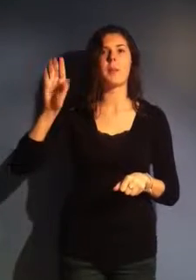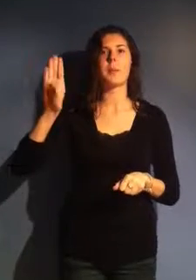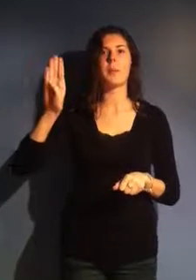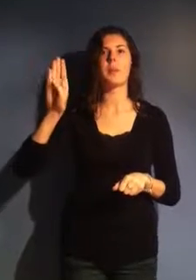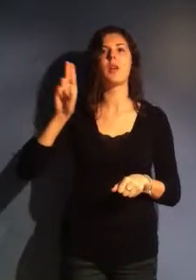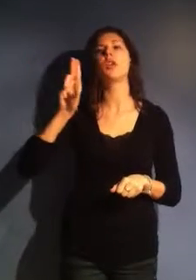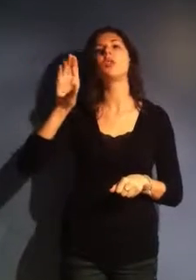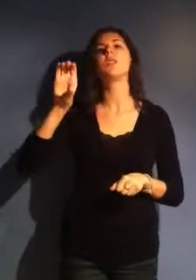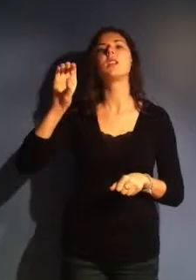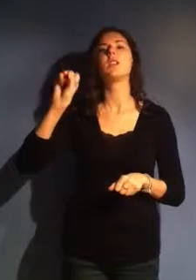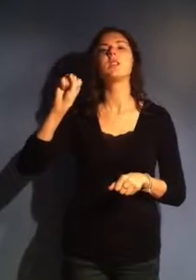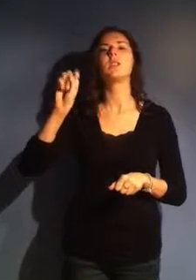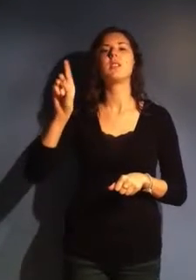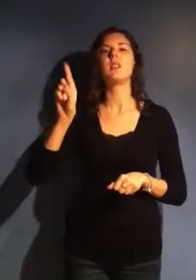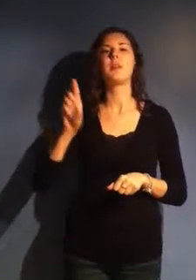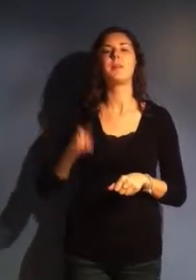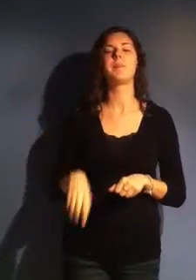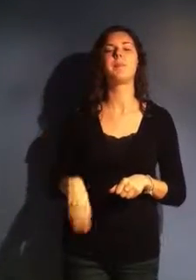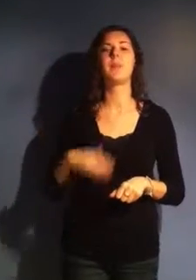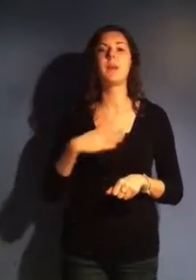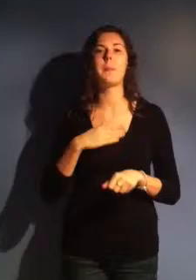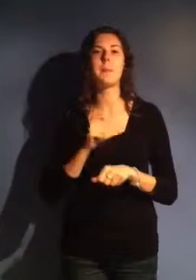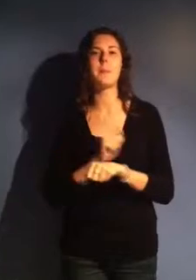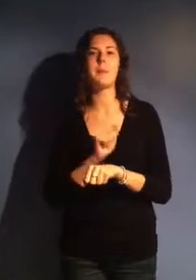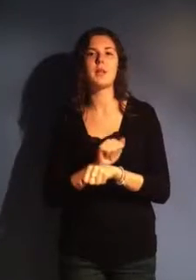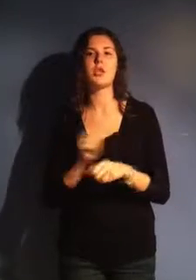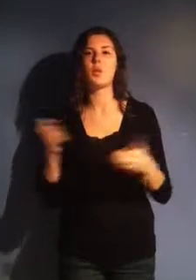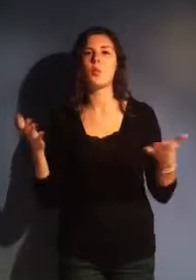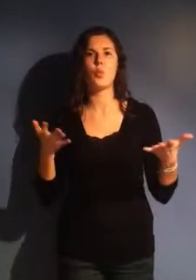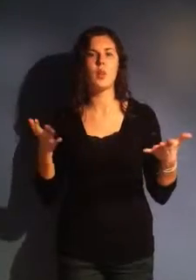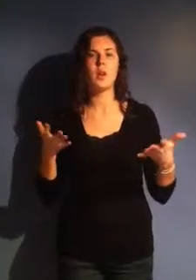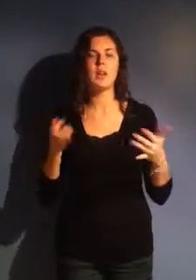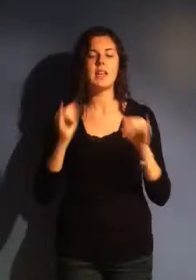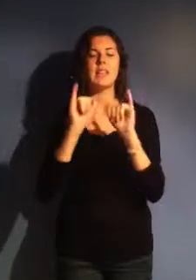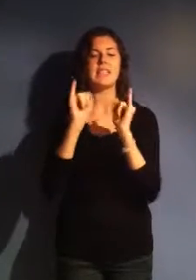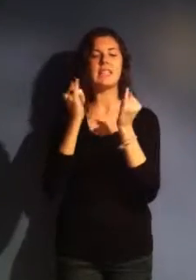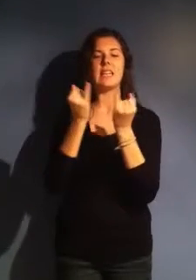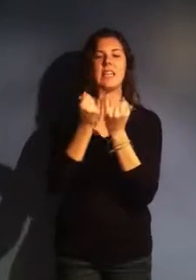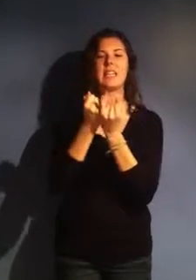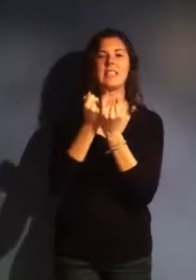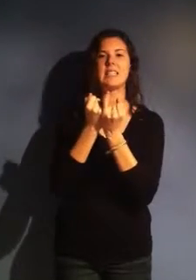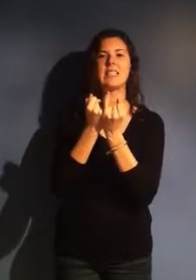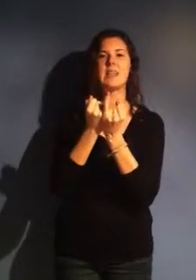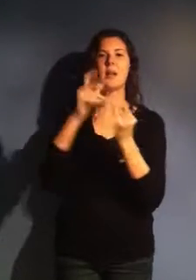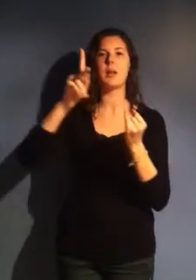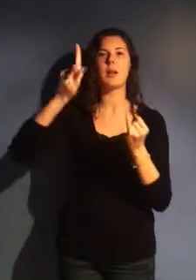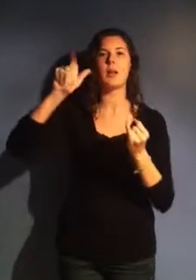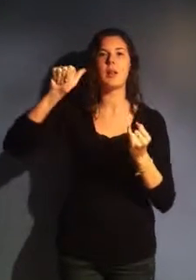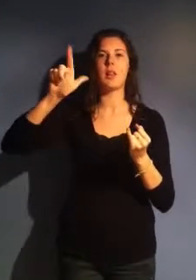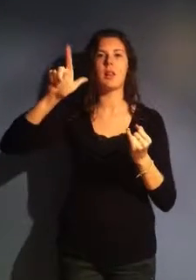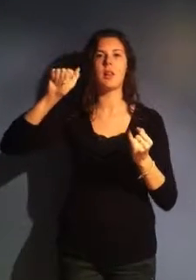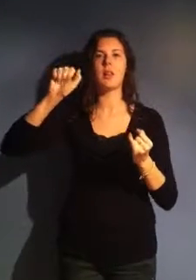Basically, my job has been to isolate plasmid DNA for injections for mice, that